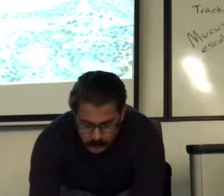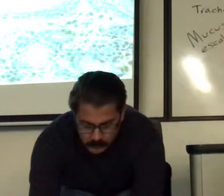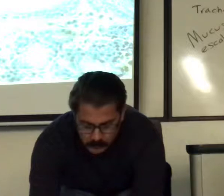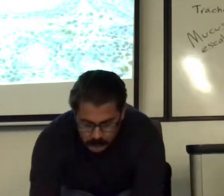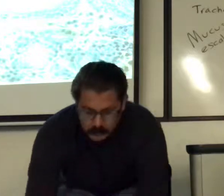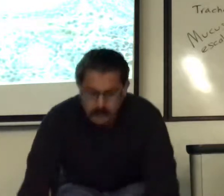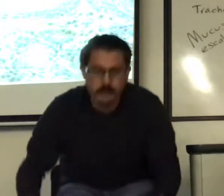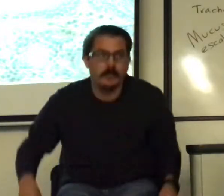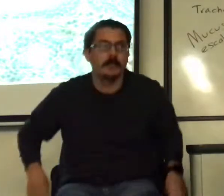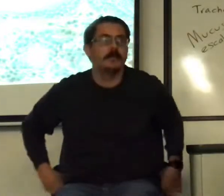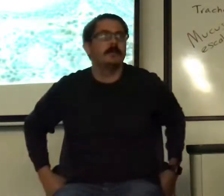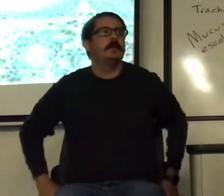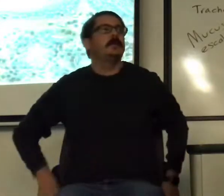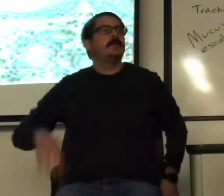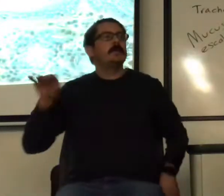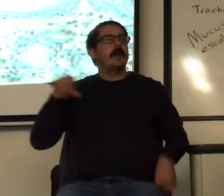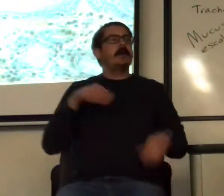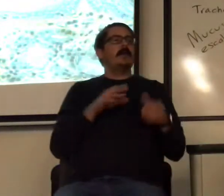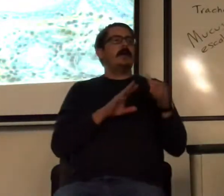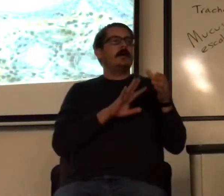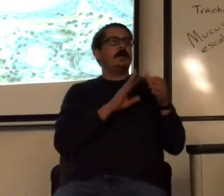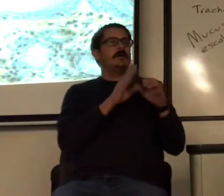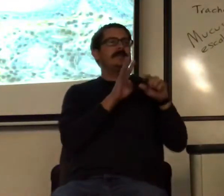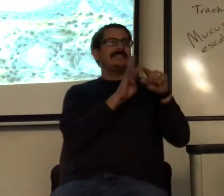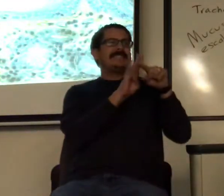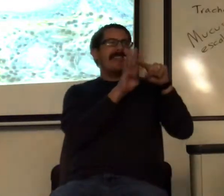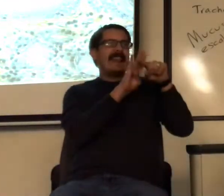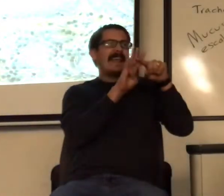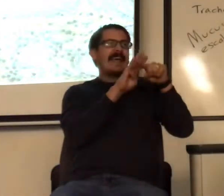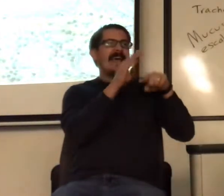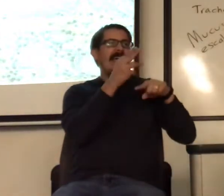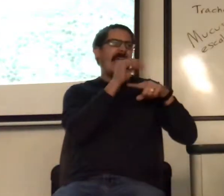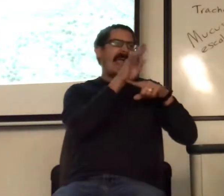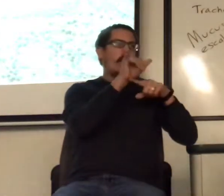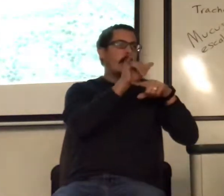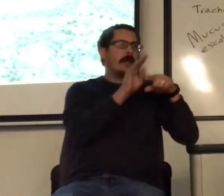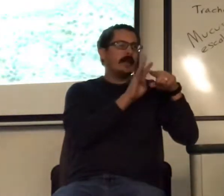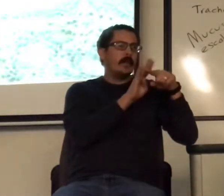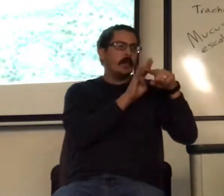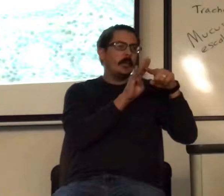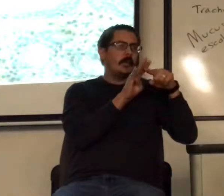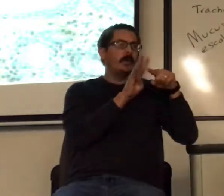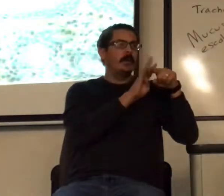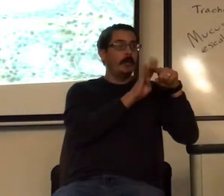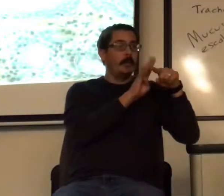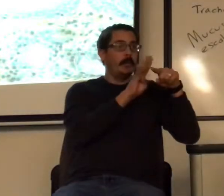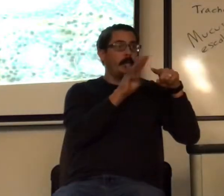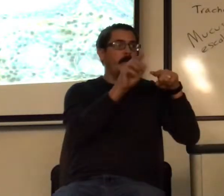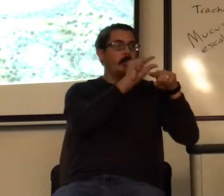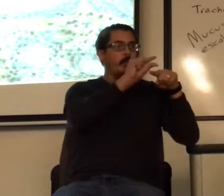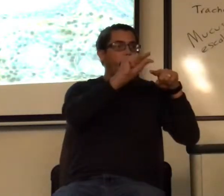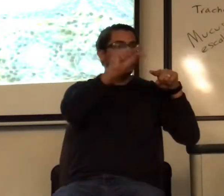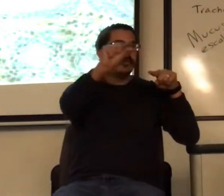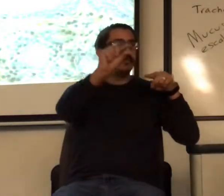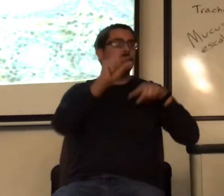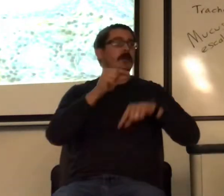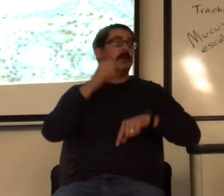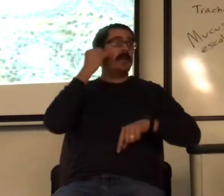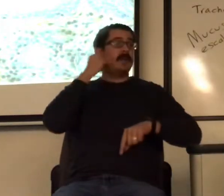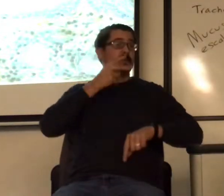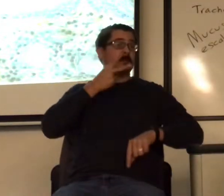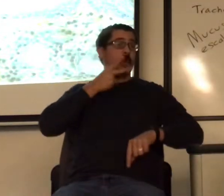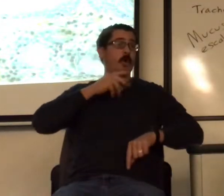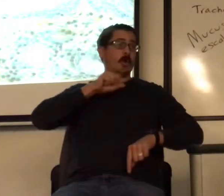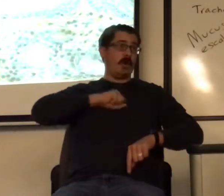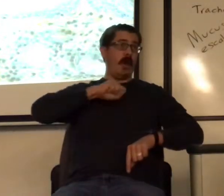So you can appreciate the hairy cilia and all this mucus performing that function. A smoker's cough is